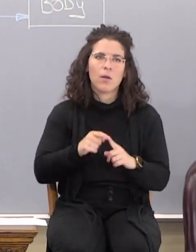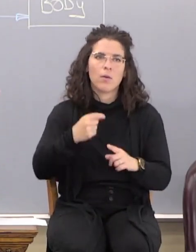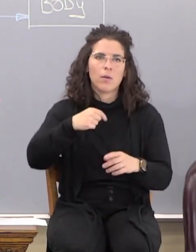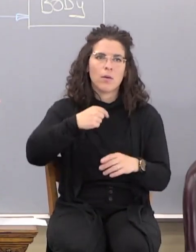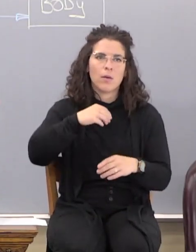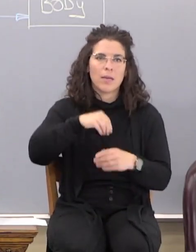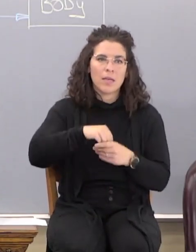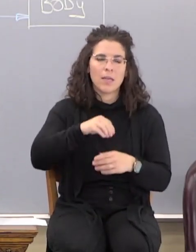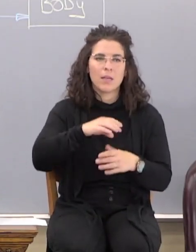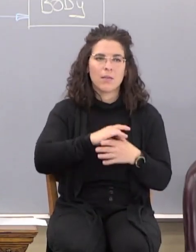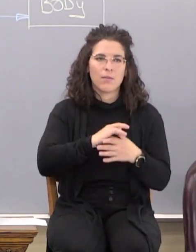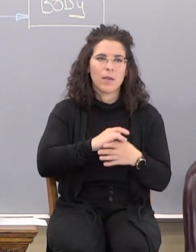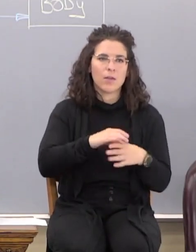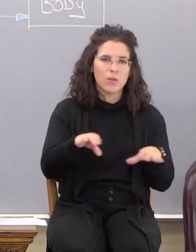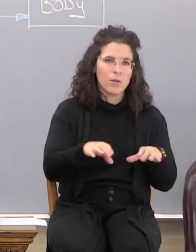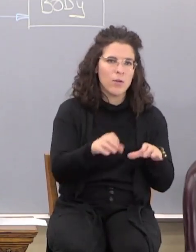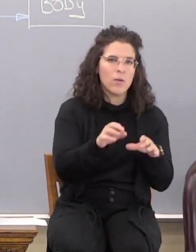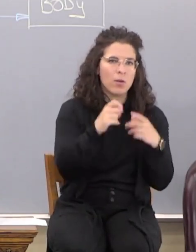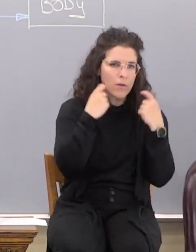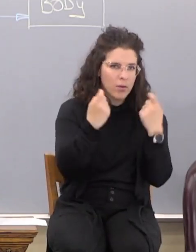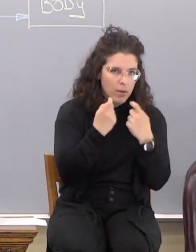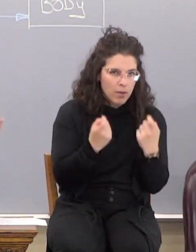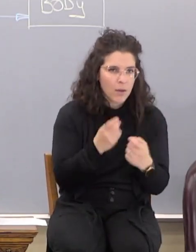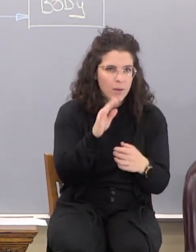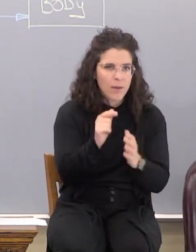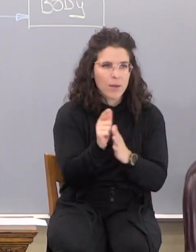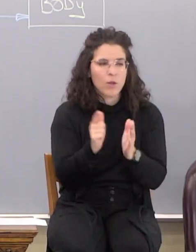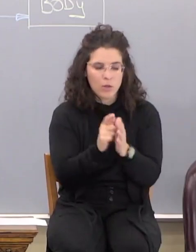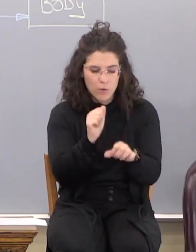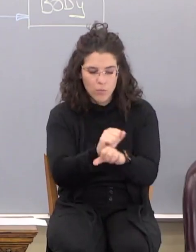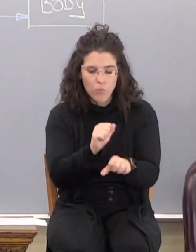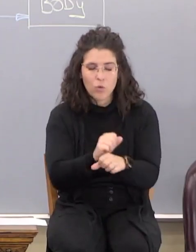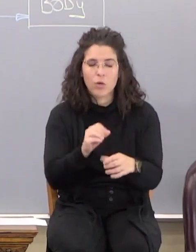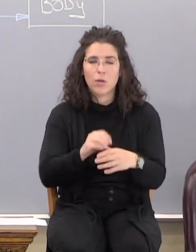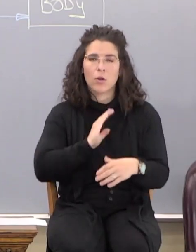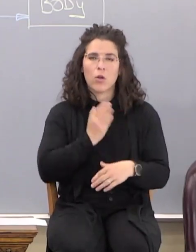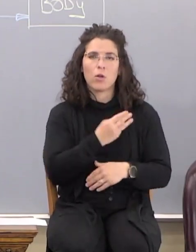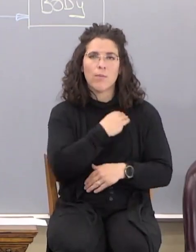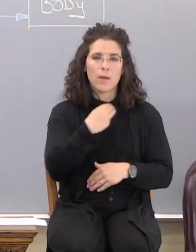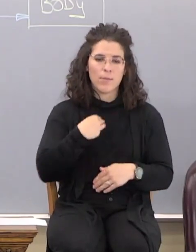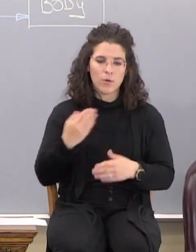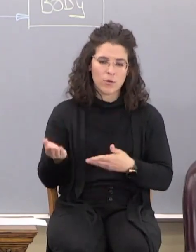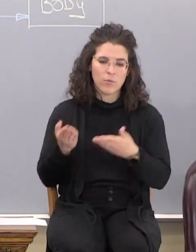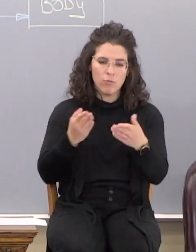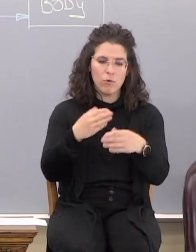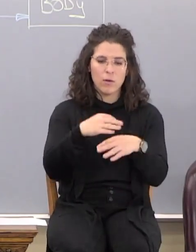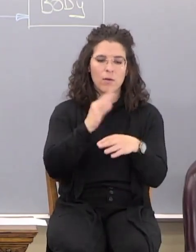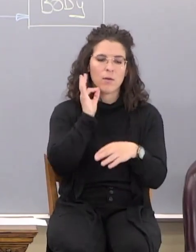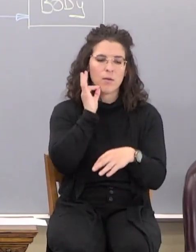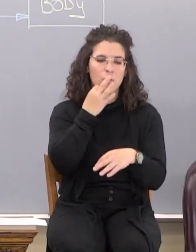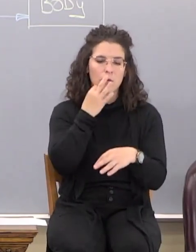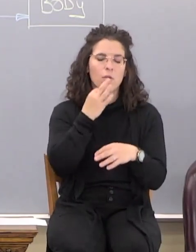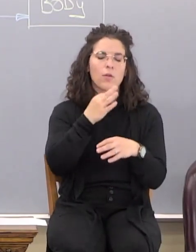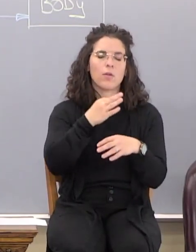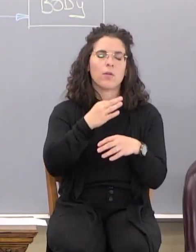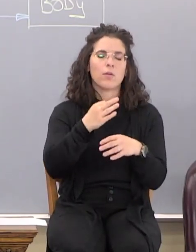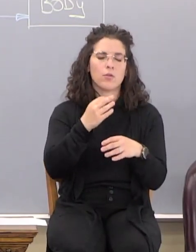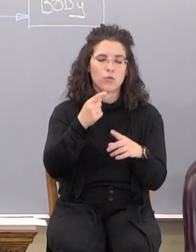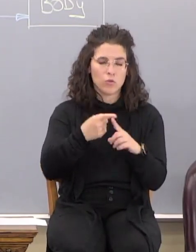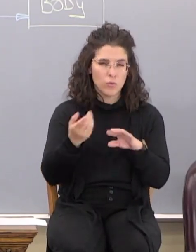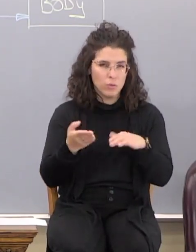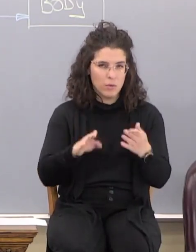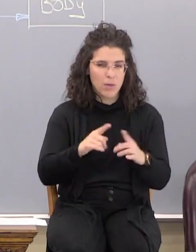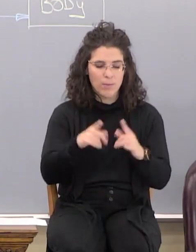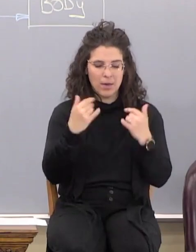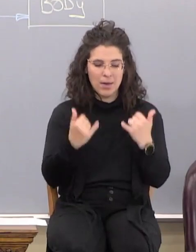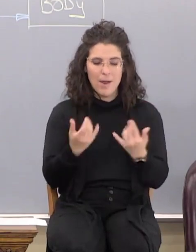the motions of sin, which were by the law, did work in our members to bring forth fruit unto death. But now we are delivered from